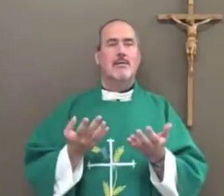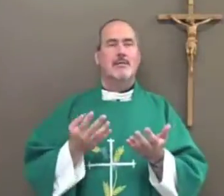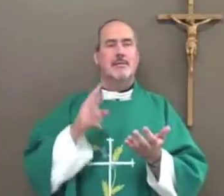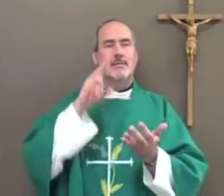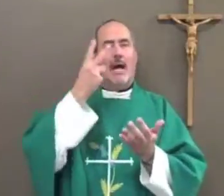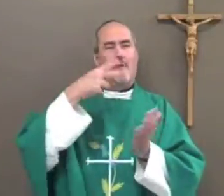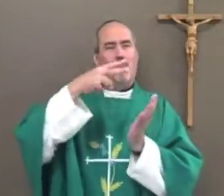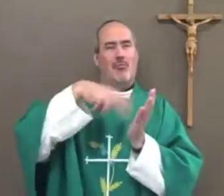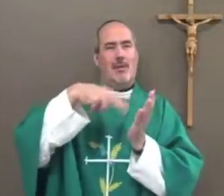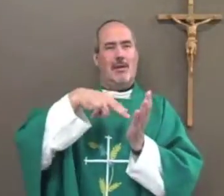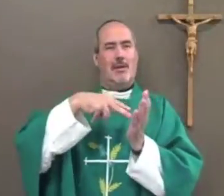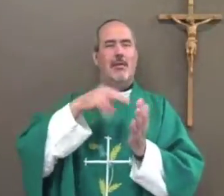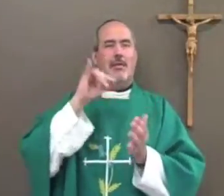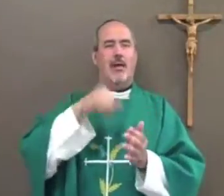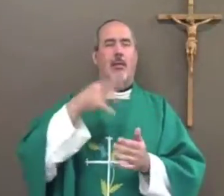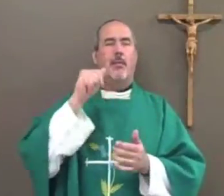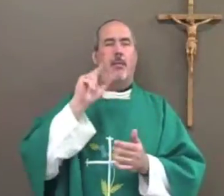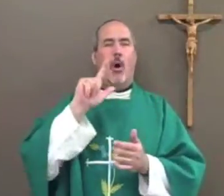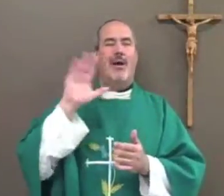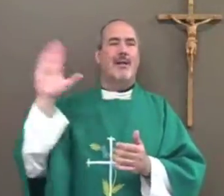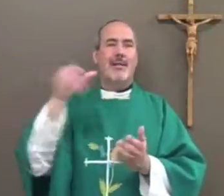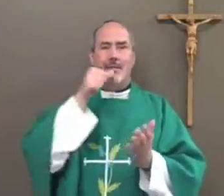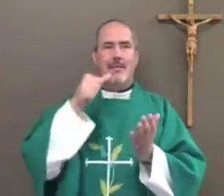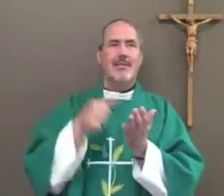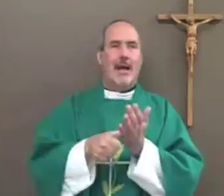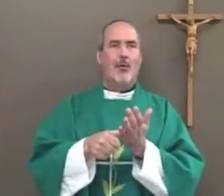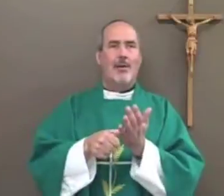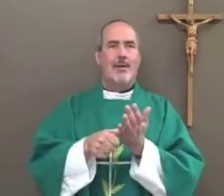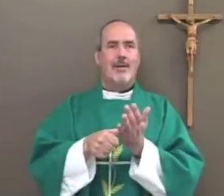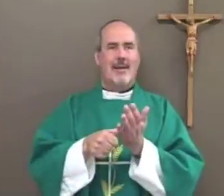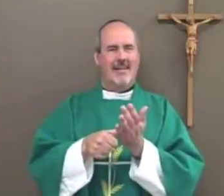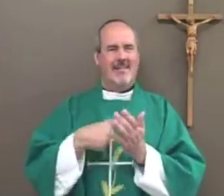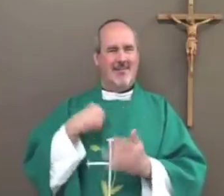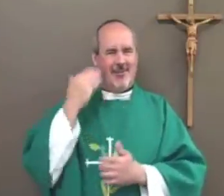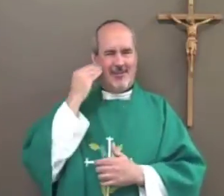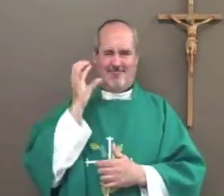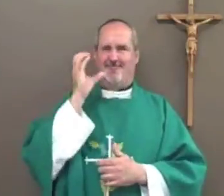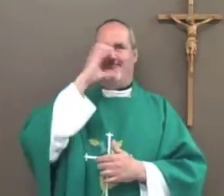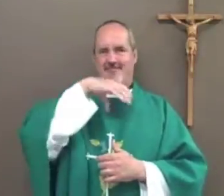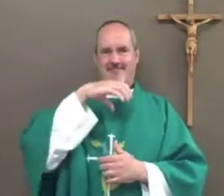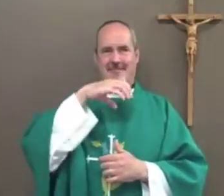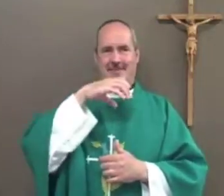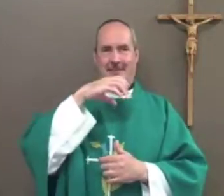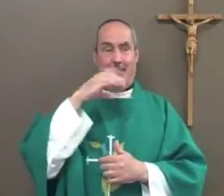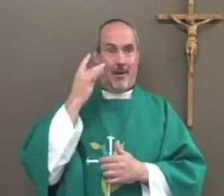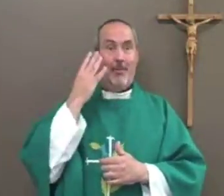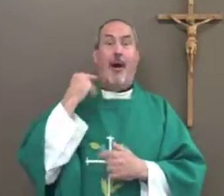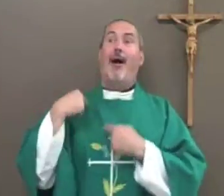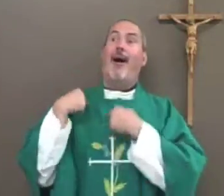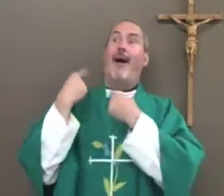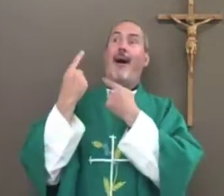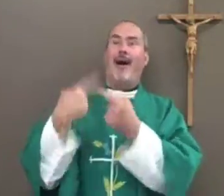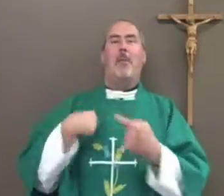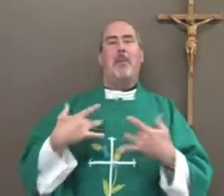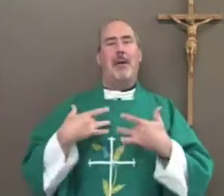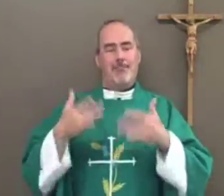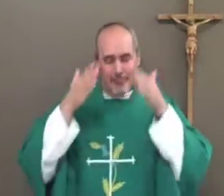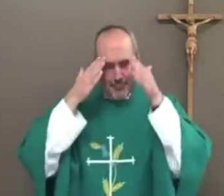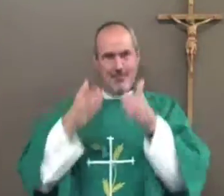Today, I'd first like to talk about reading Paul's letter. I know this may seem a little out of the ordinary because I